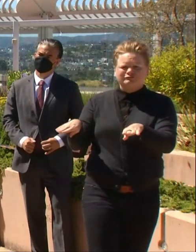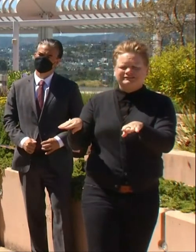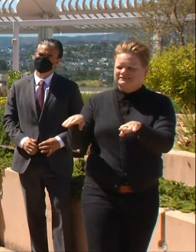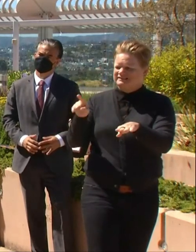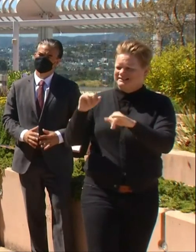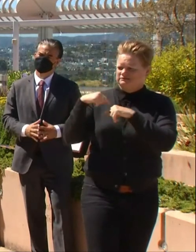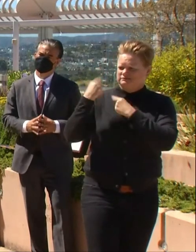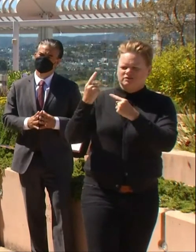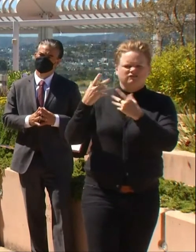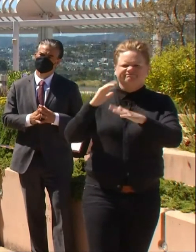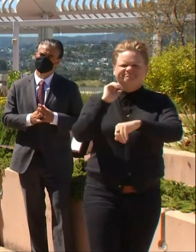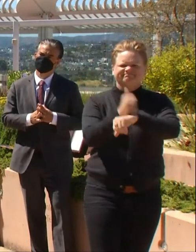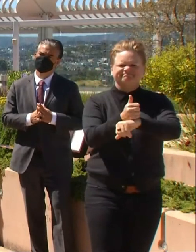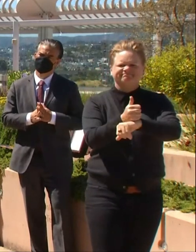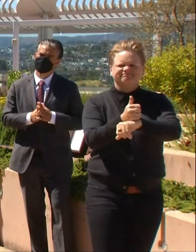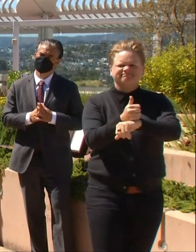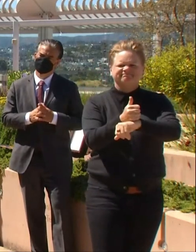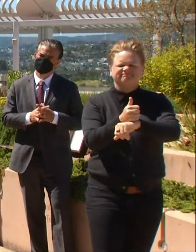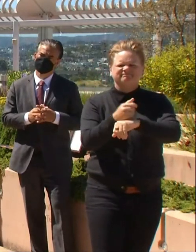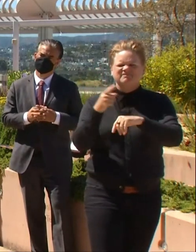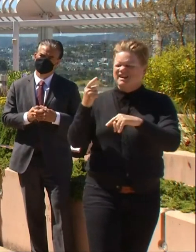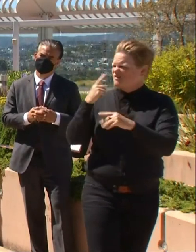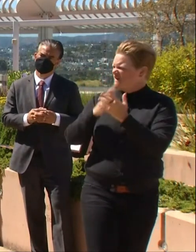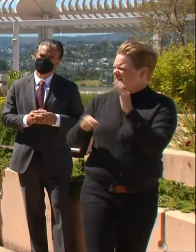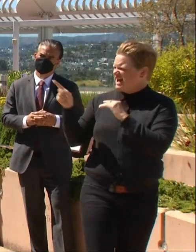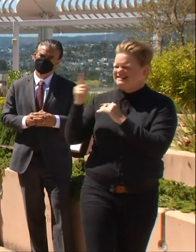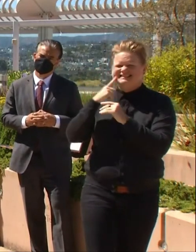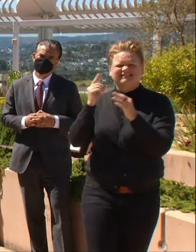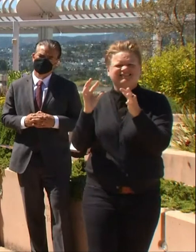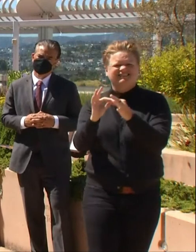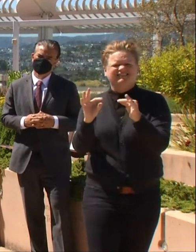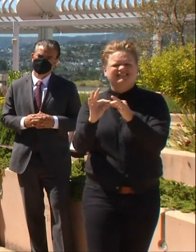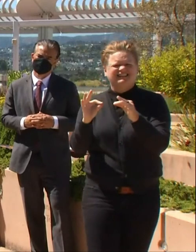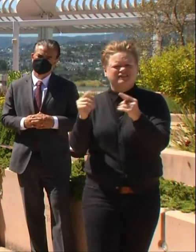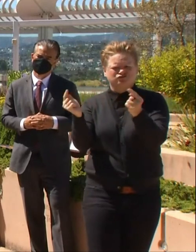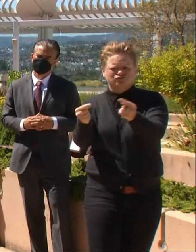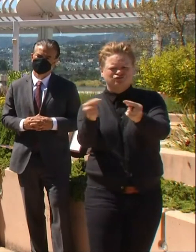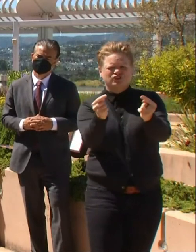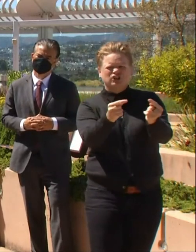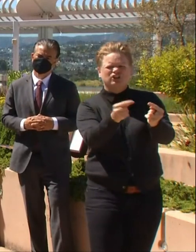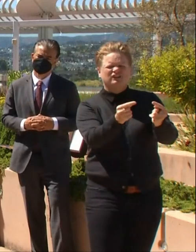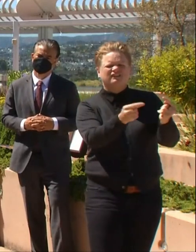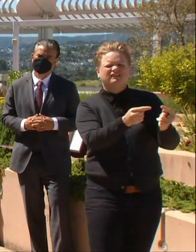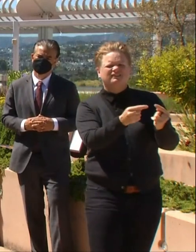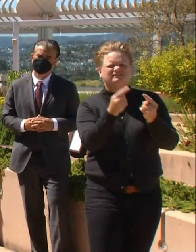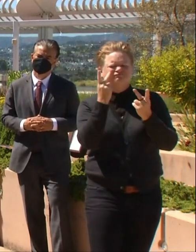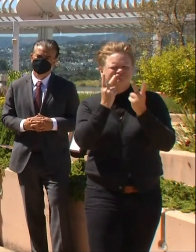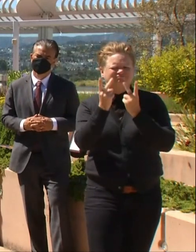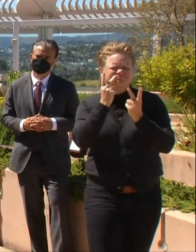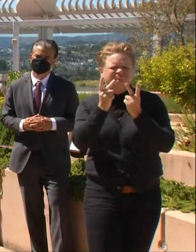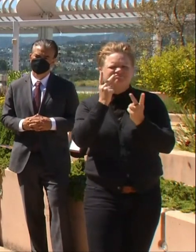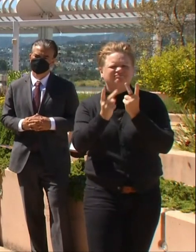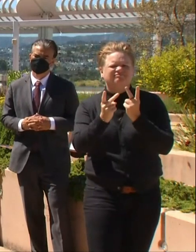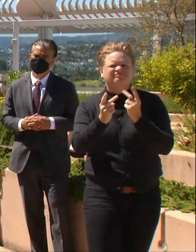Campbell said, dozens of others injured. We led the nation. Then Senator Feinstein